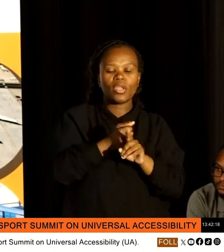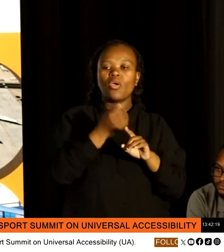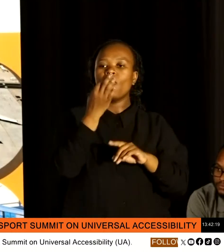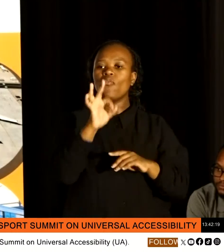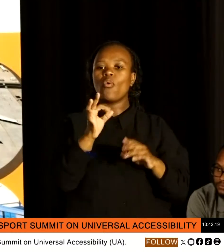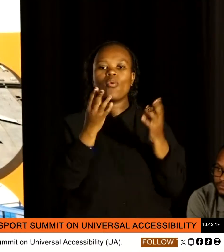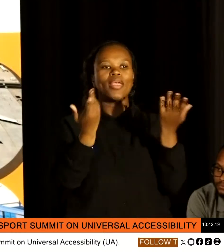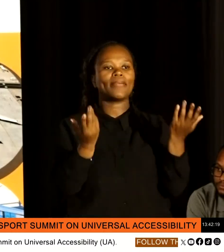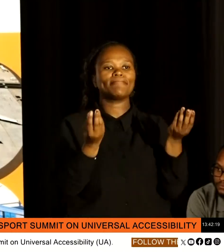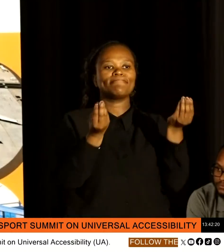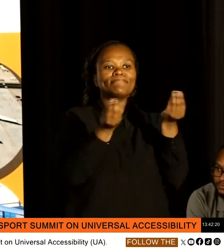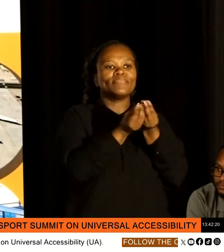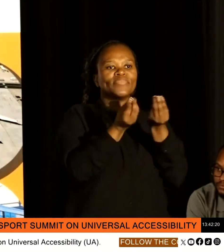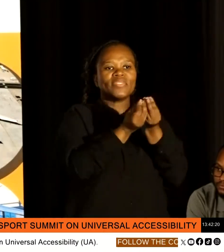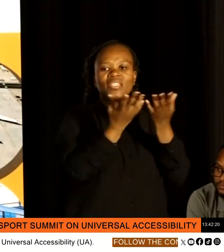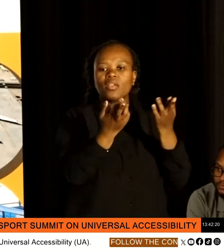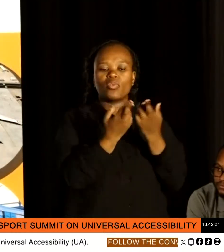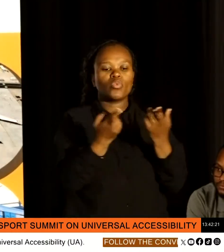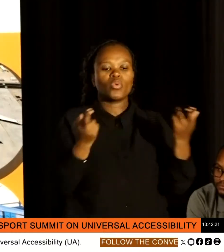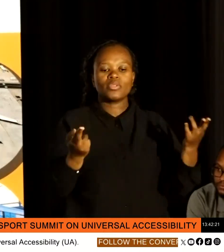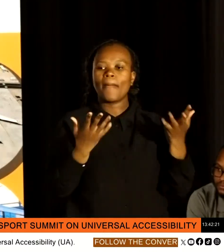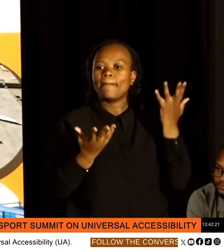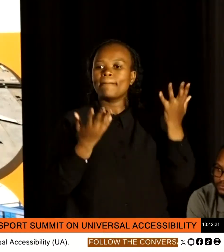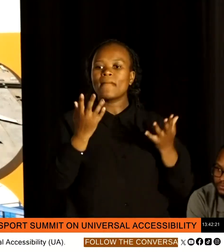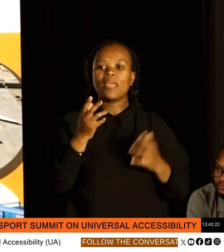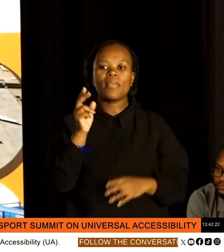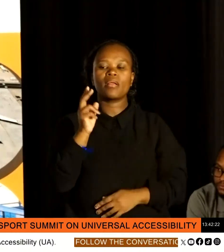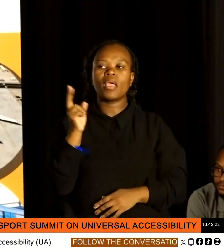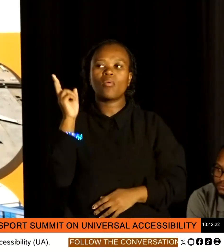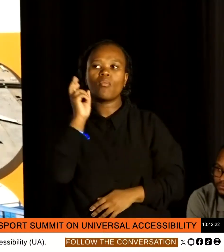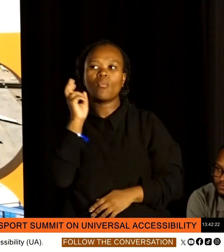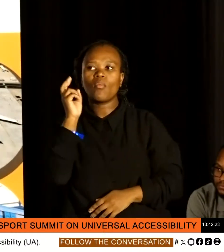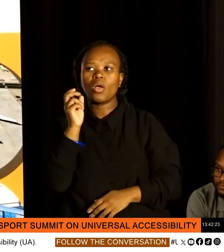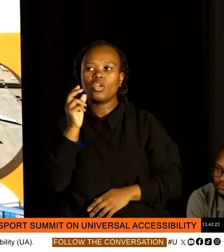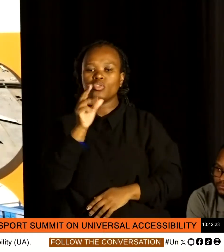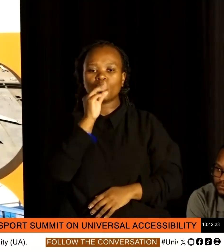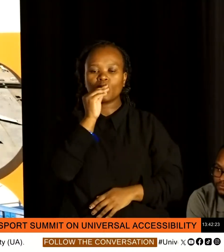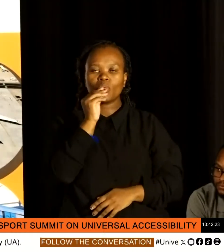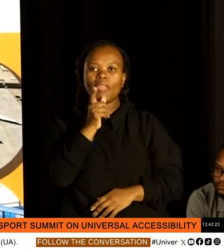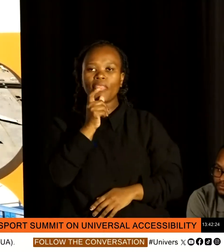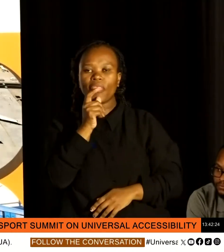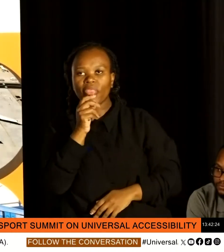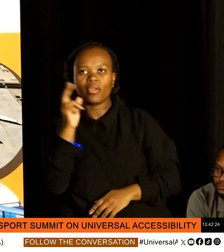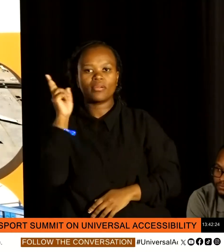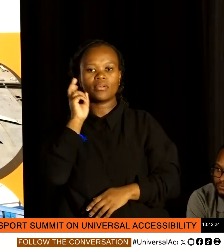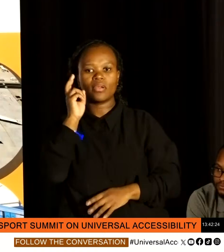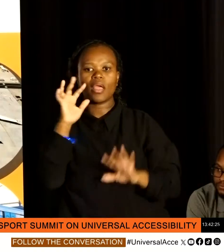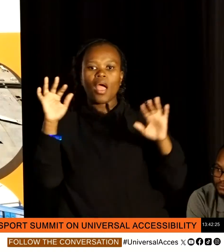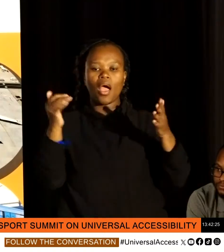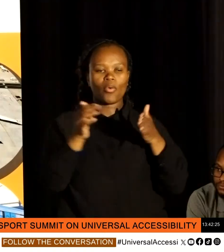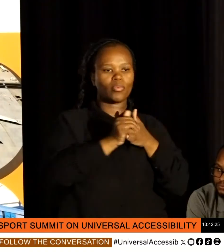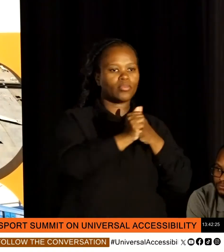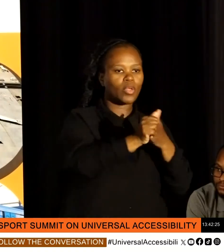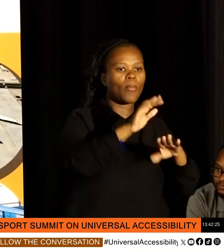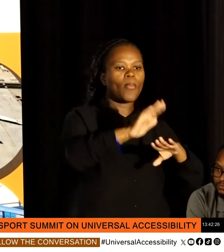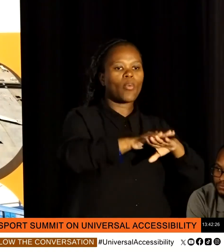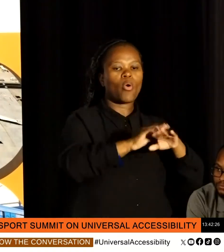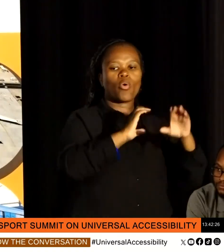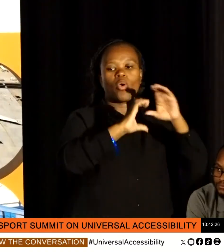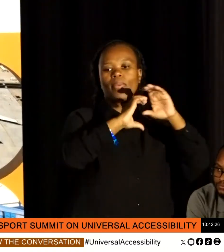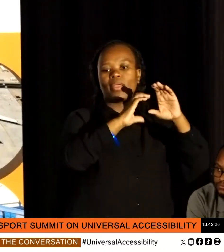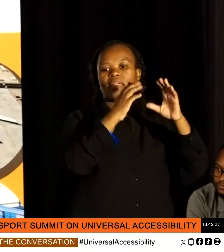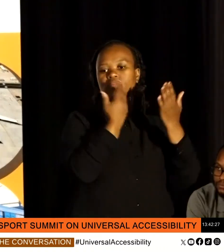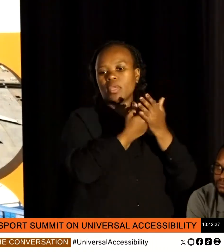features such as visual alerts, induction loops, and captioning services to enhance communication